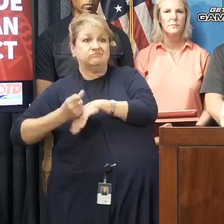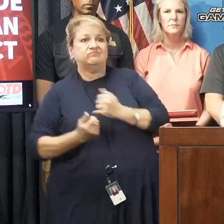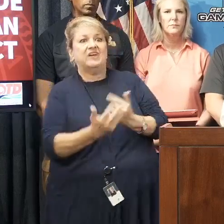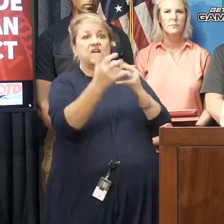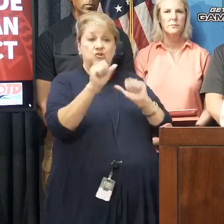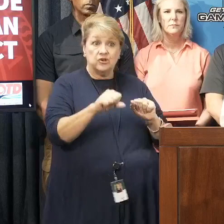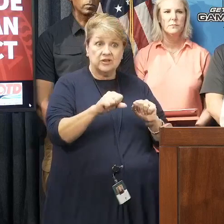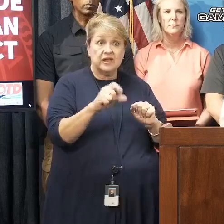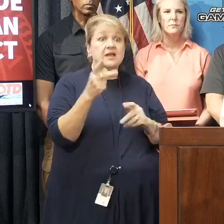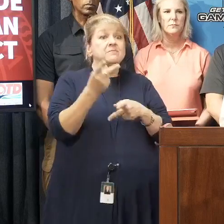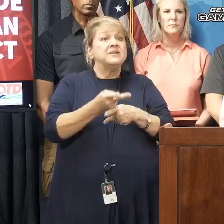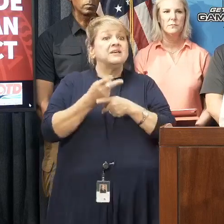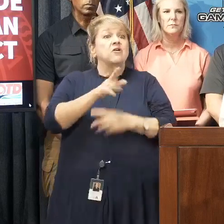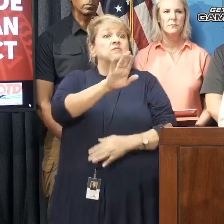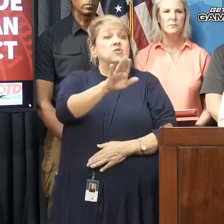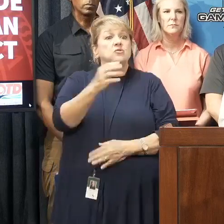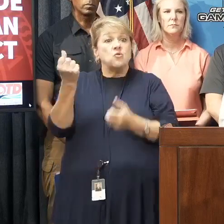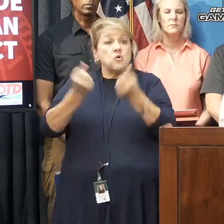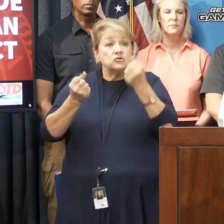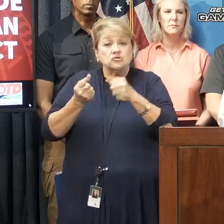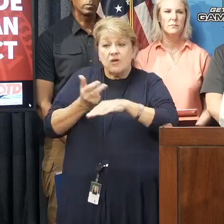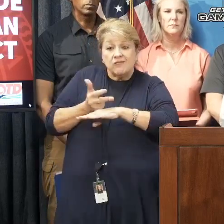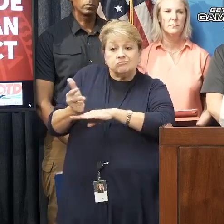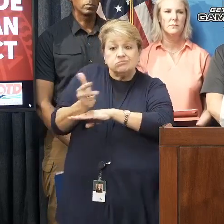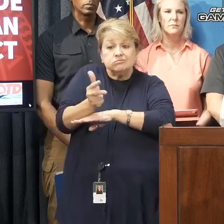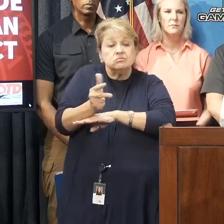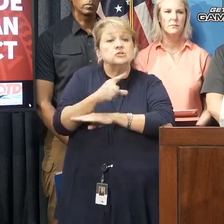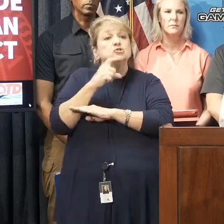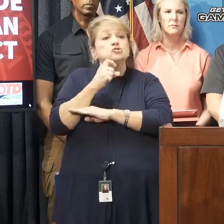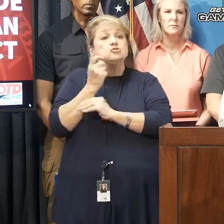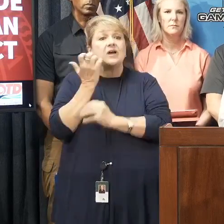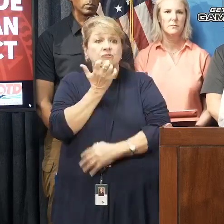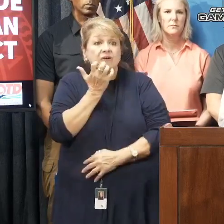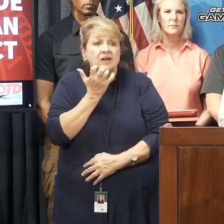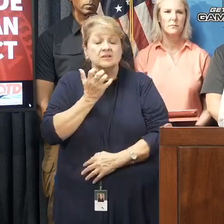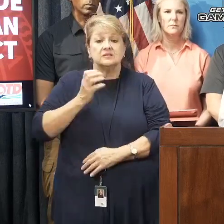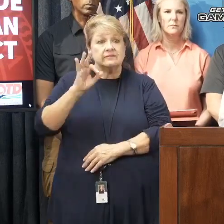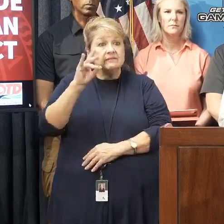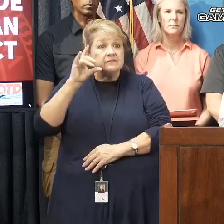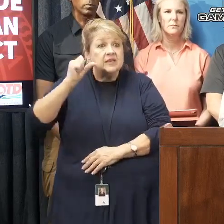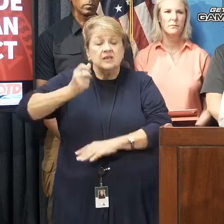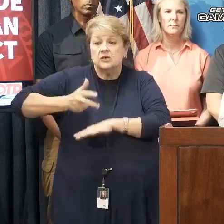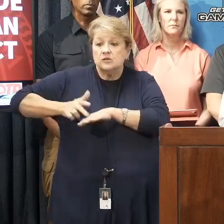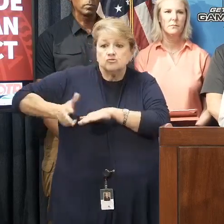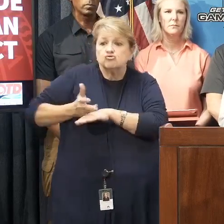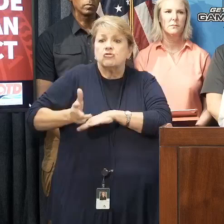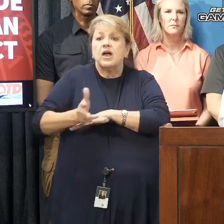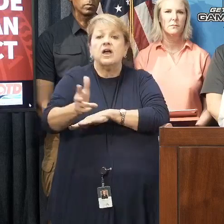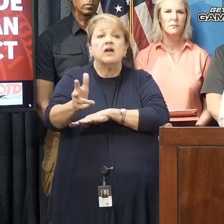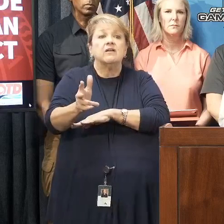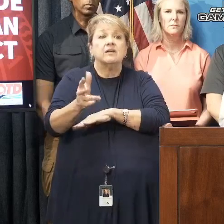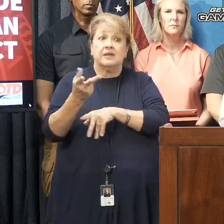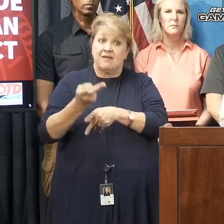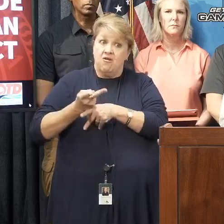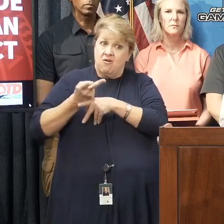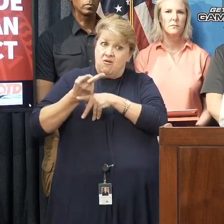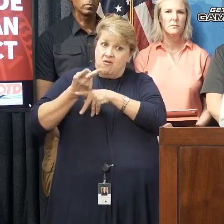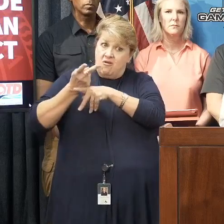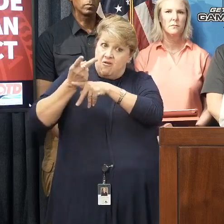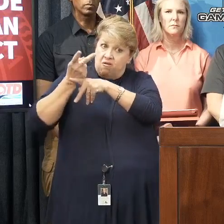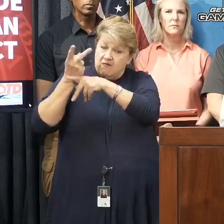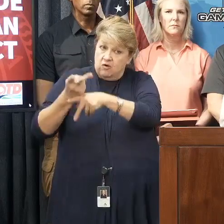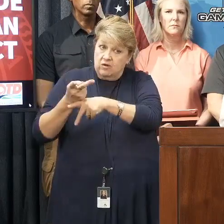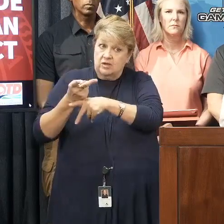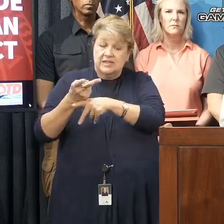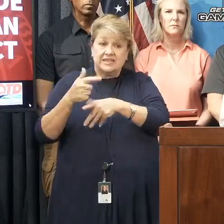dry grass and fields. We need to keep all of these practices in mind every day that we experience